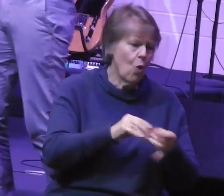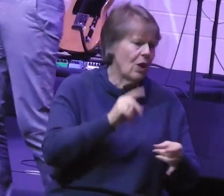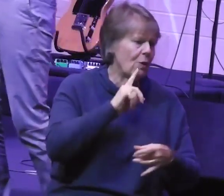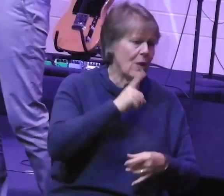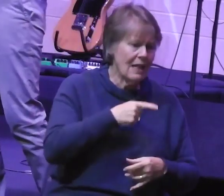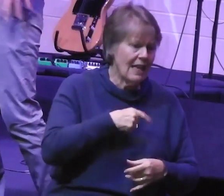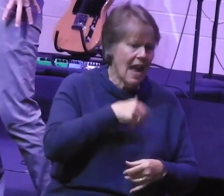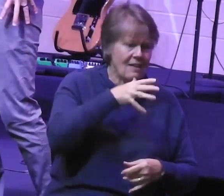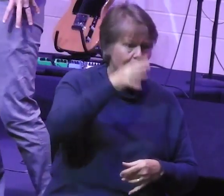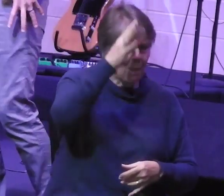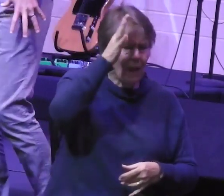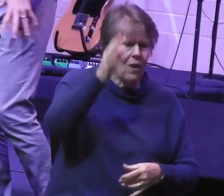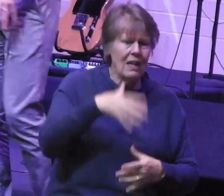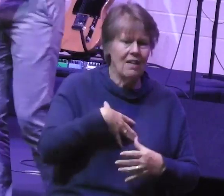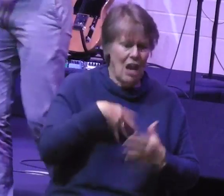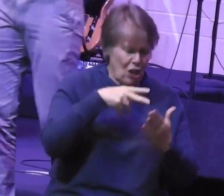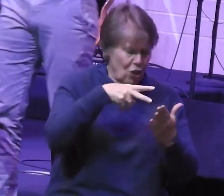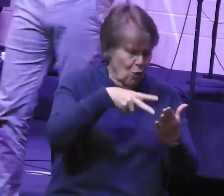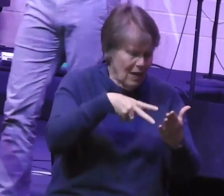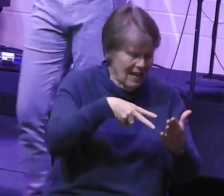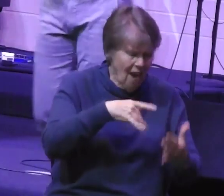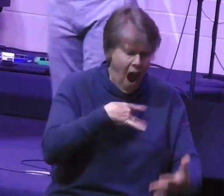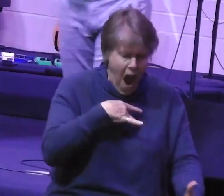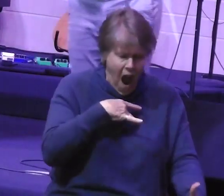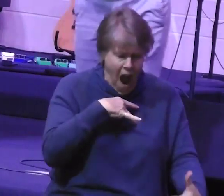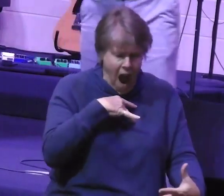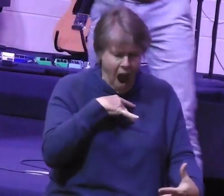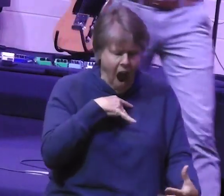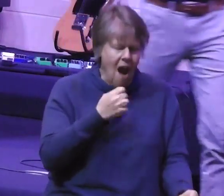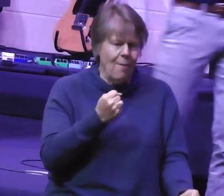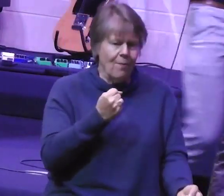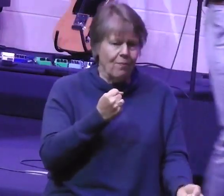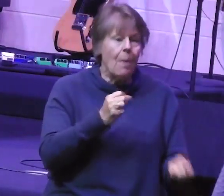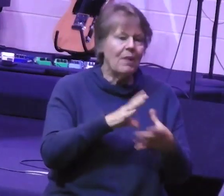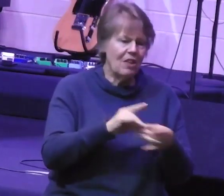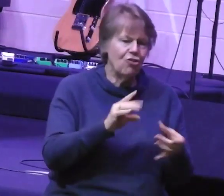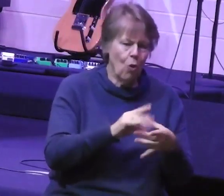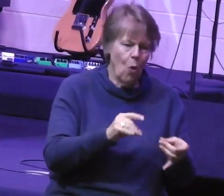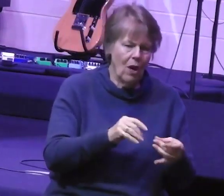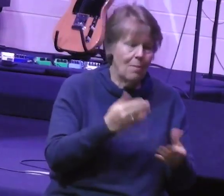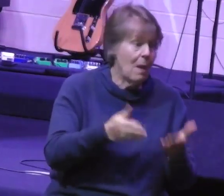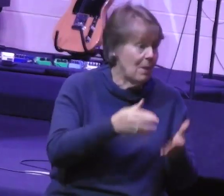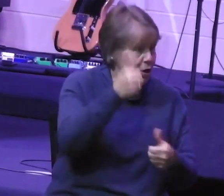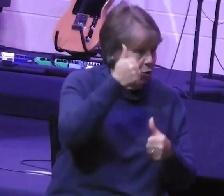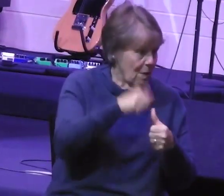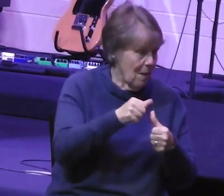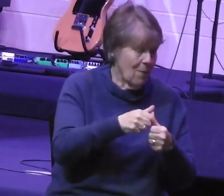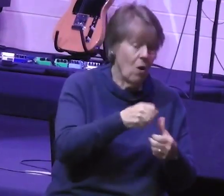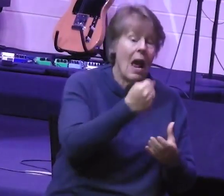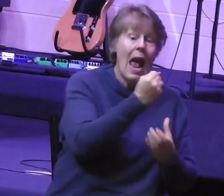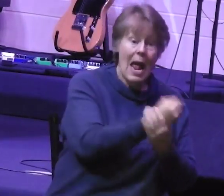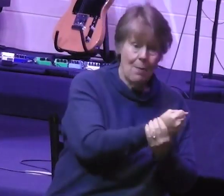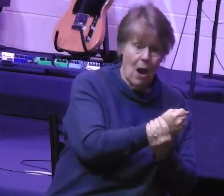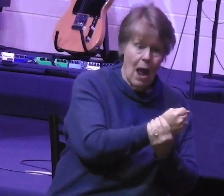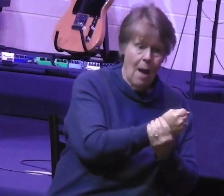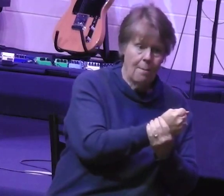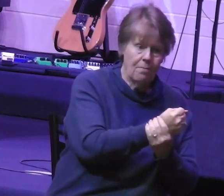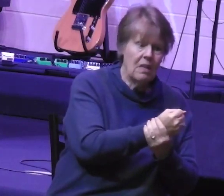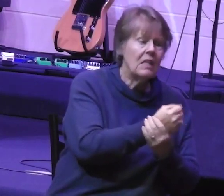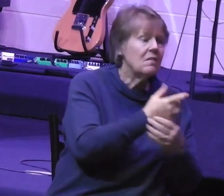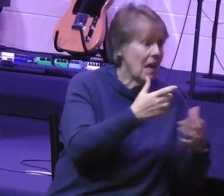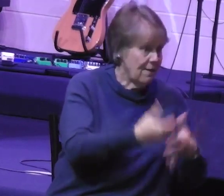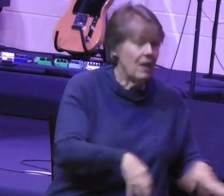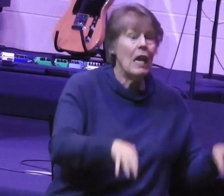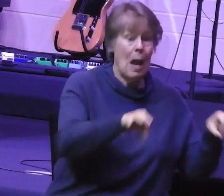read it and you're just like, ah. And here's how the story goes. You may remember Abraham has been a significant sort of